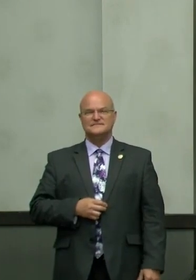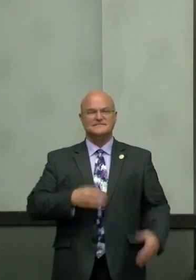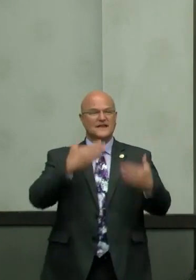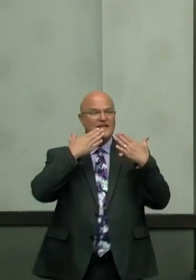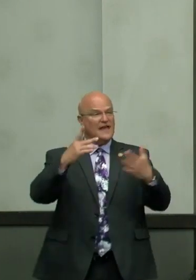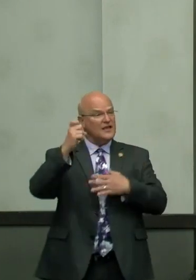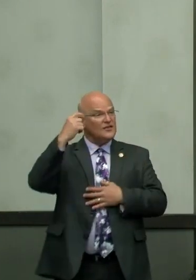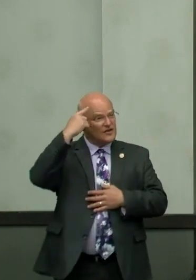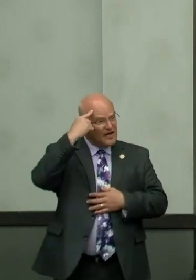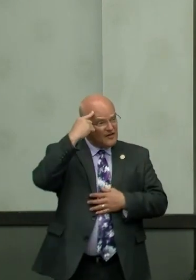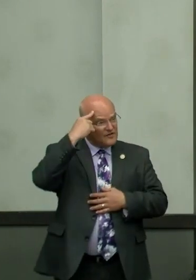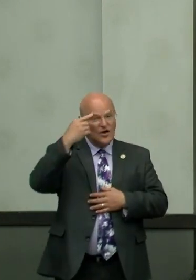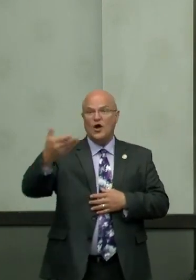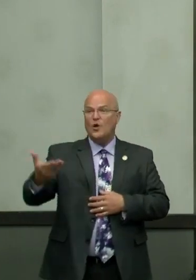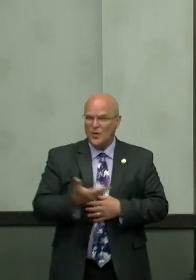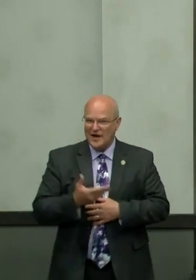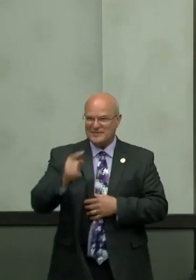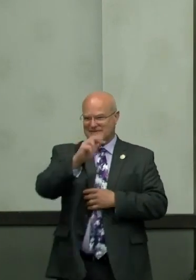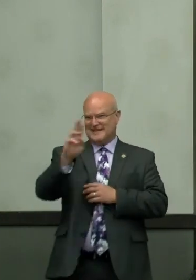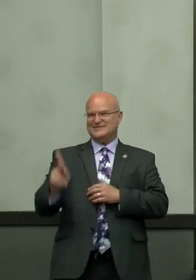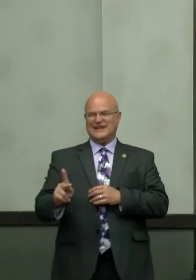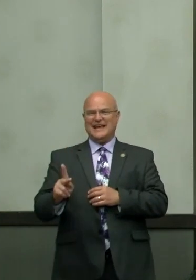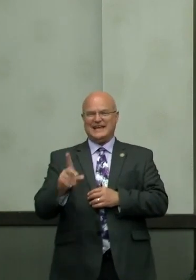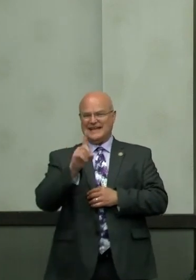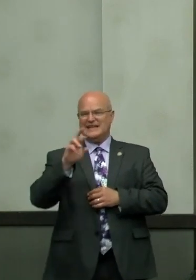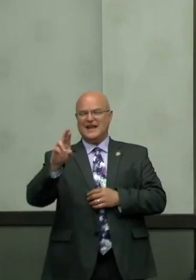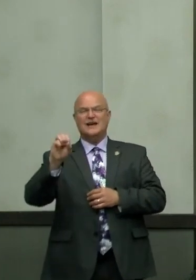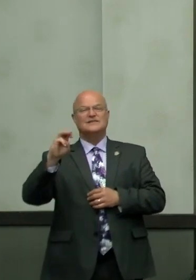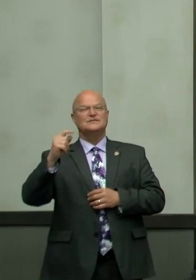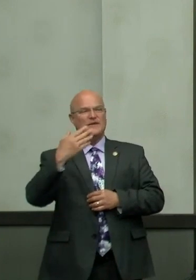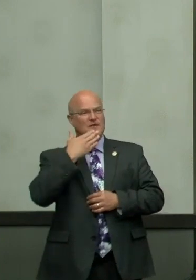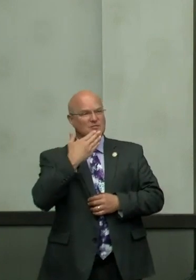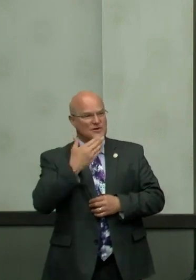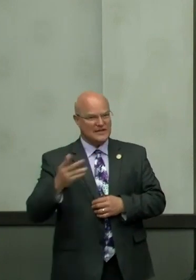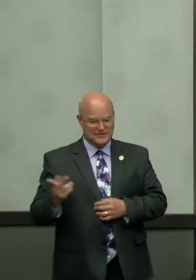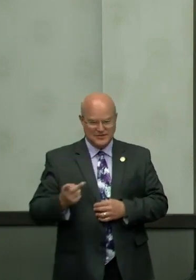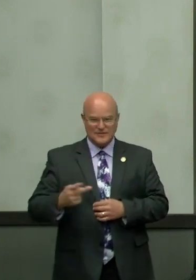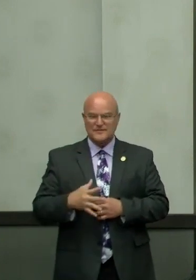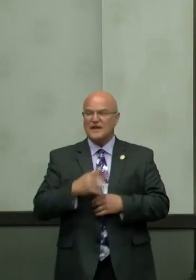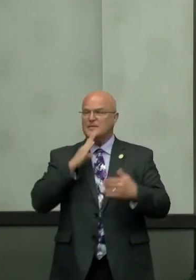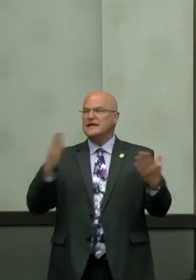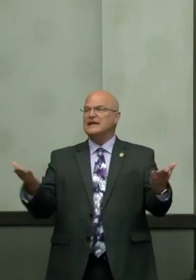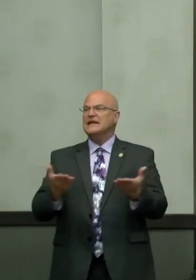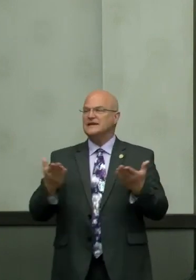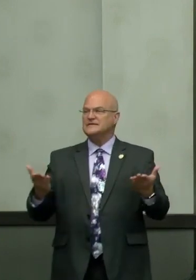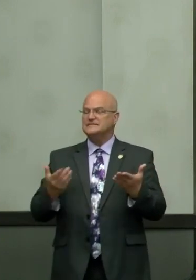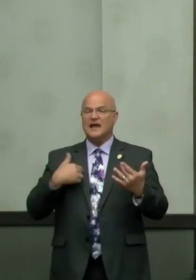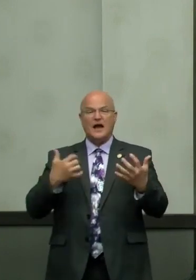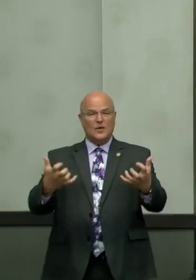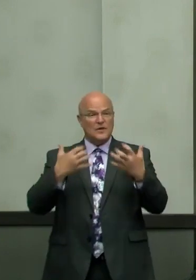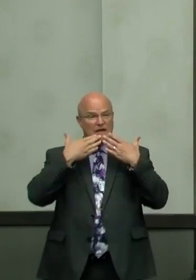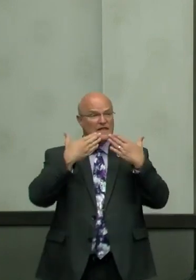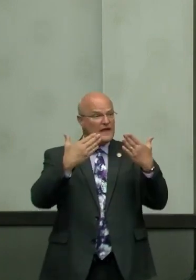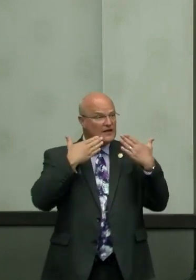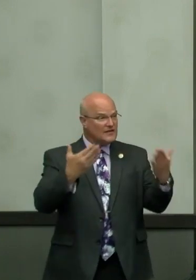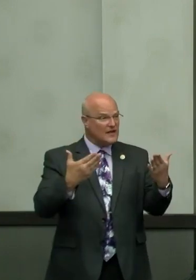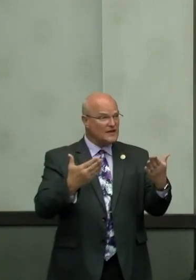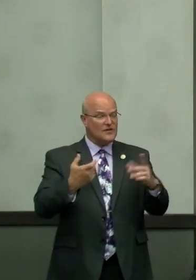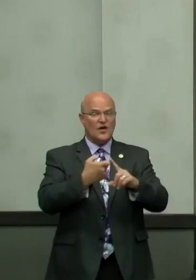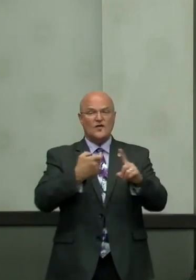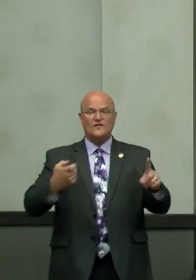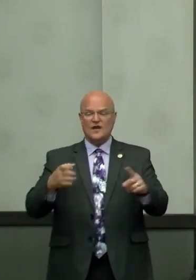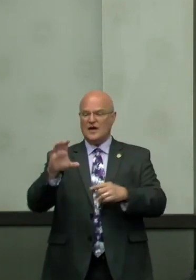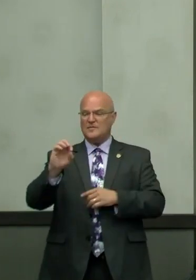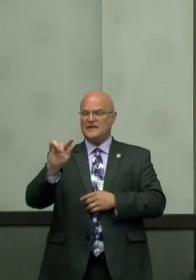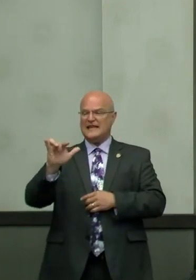Thank you, Governor, and welcome to Texarkana. And Dr. Smith, we appreciate you being here. I want to thank you on